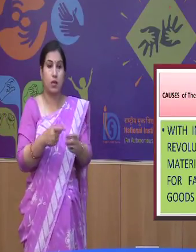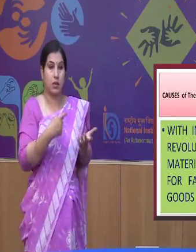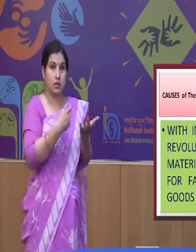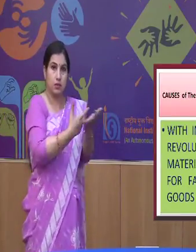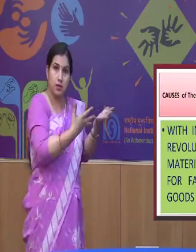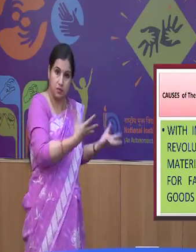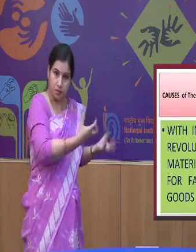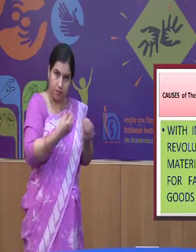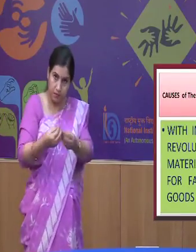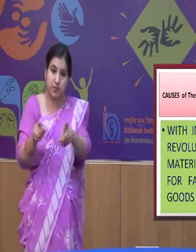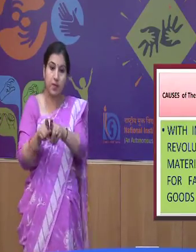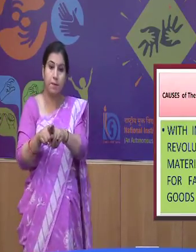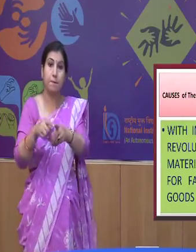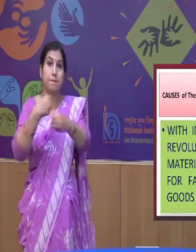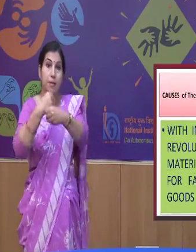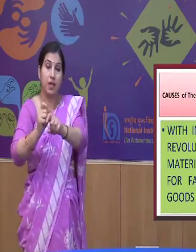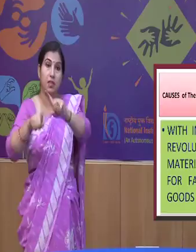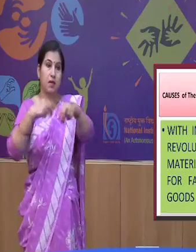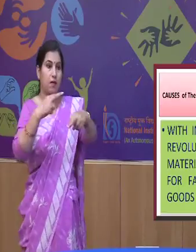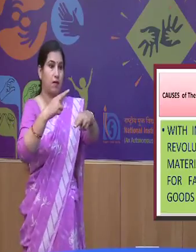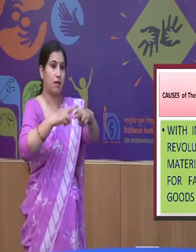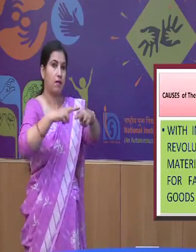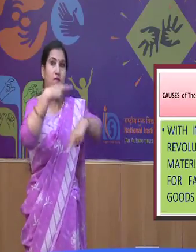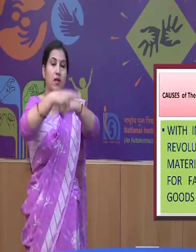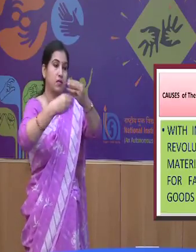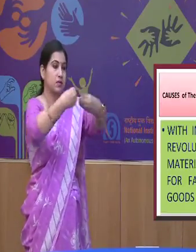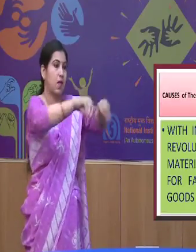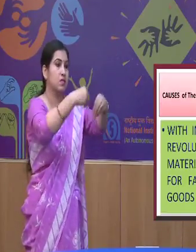as markets for their ready-made goods.